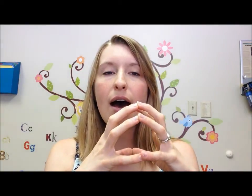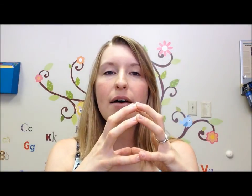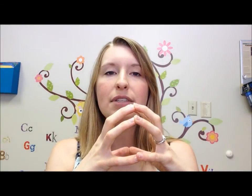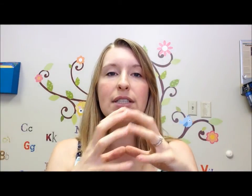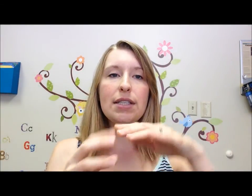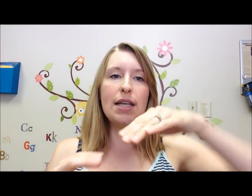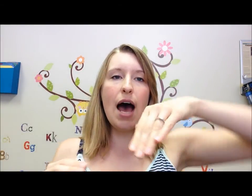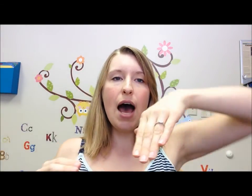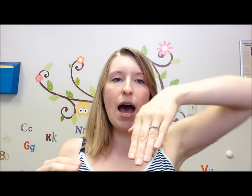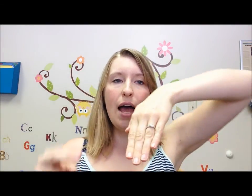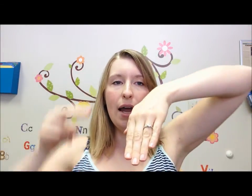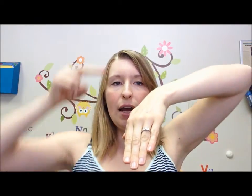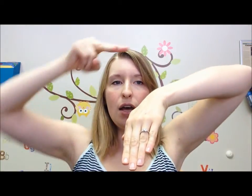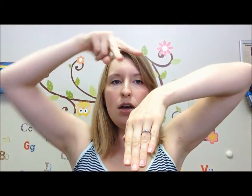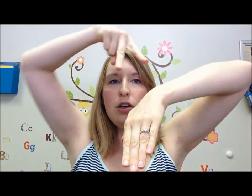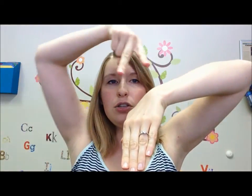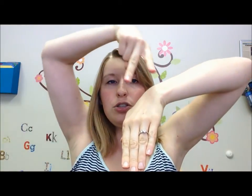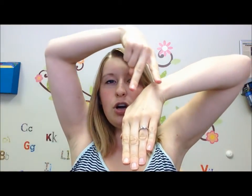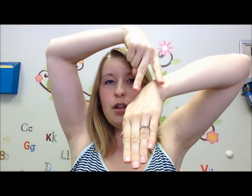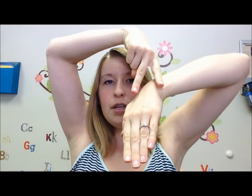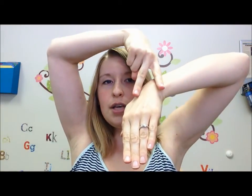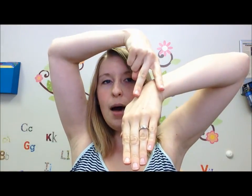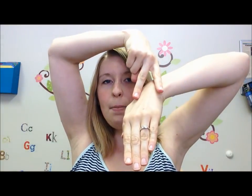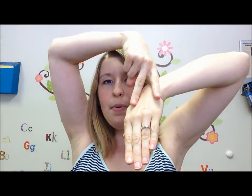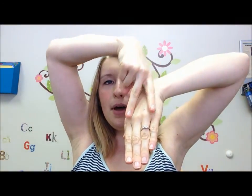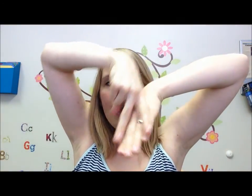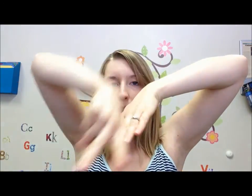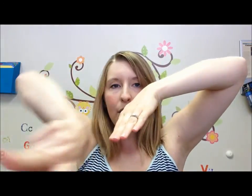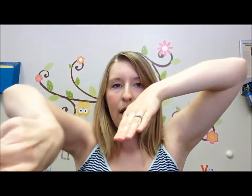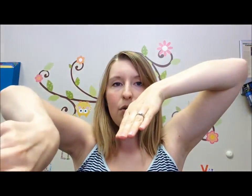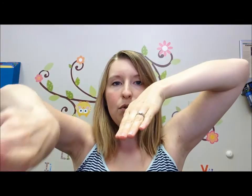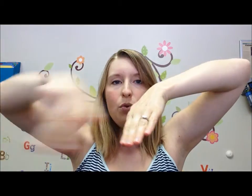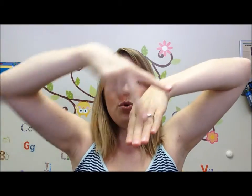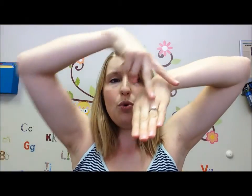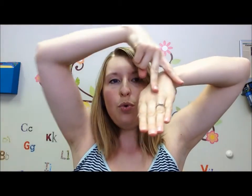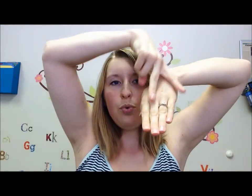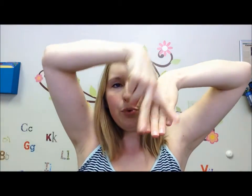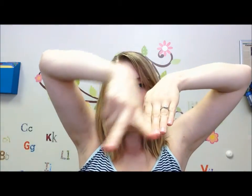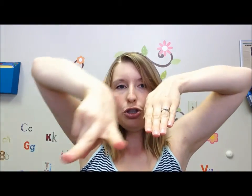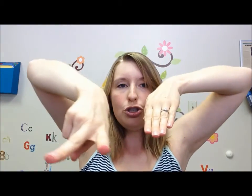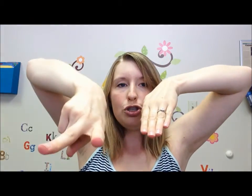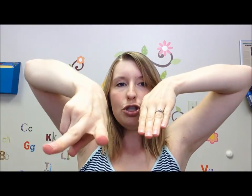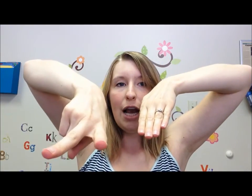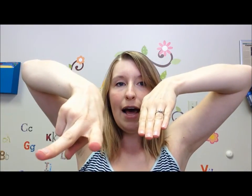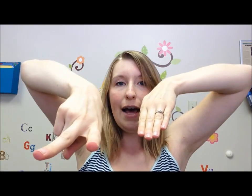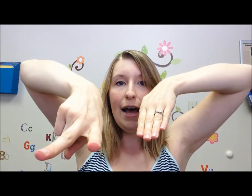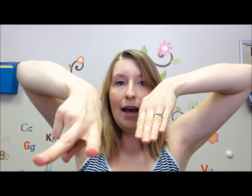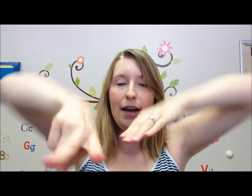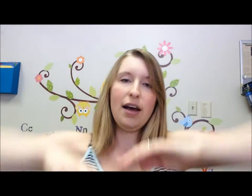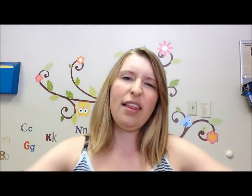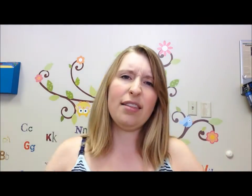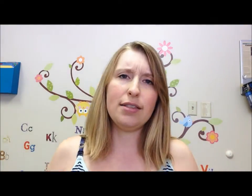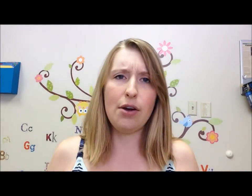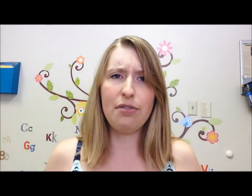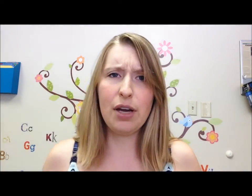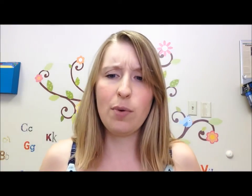have slide. Start at the top and go down. Whoosh, slide. I like the sound effect with that one